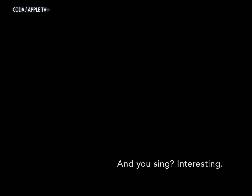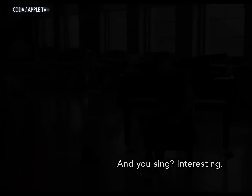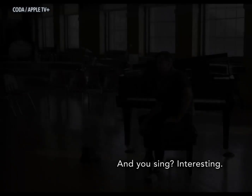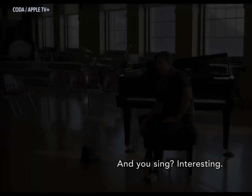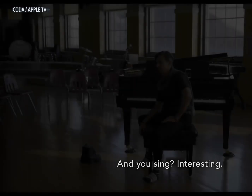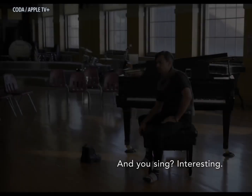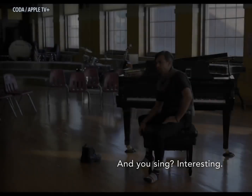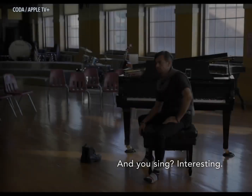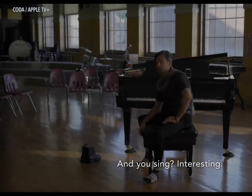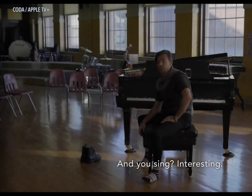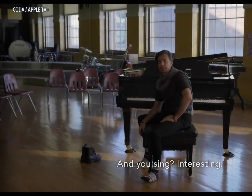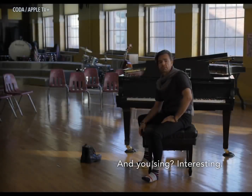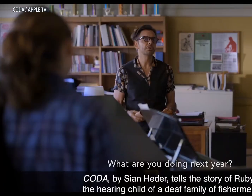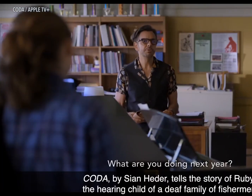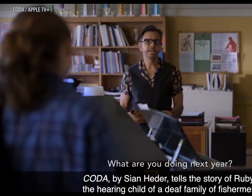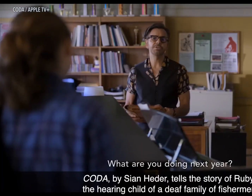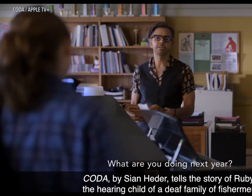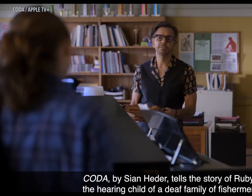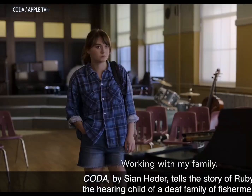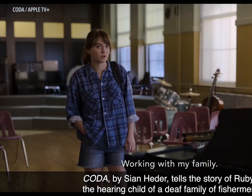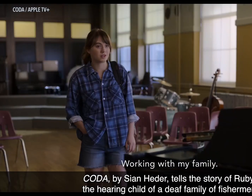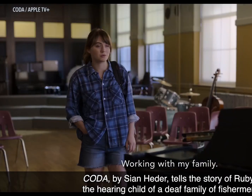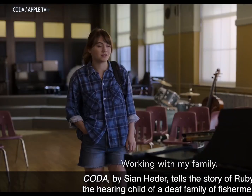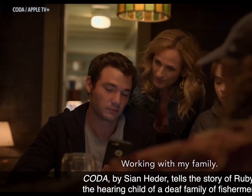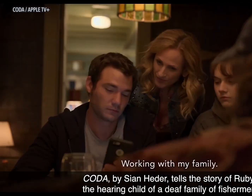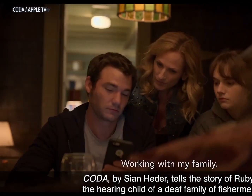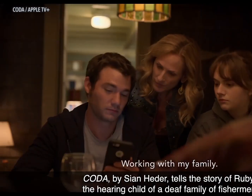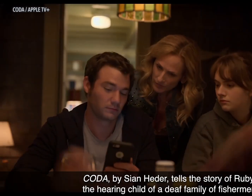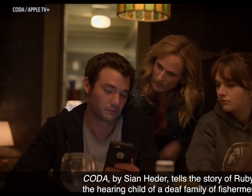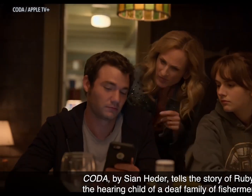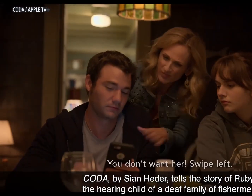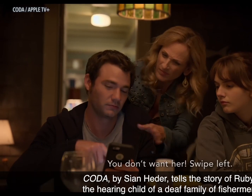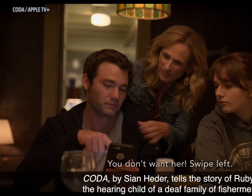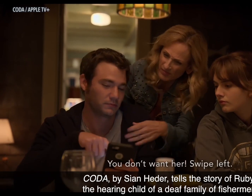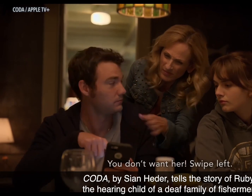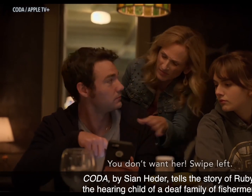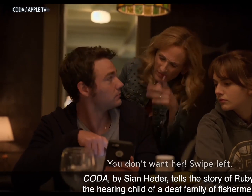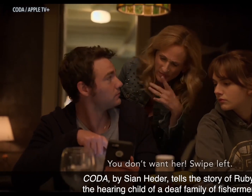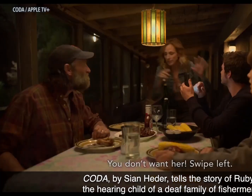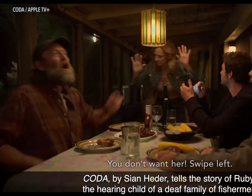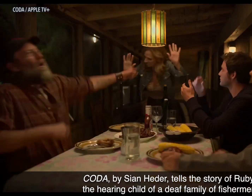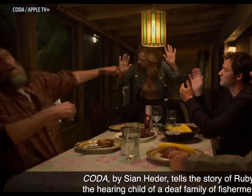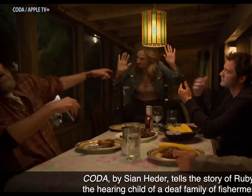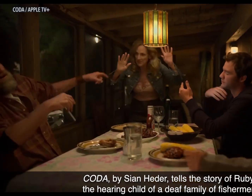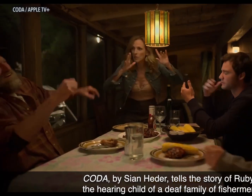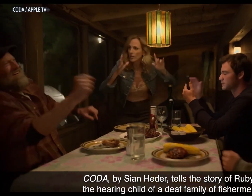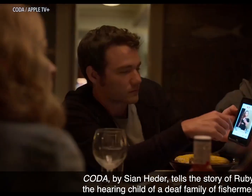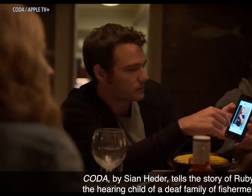sing. Interesting. CODA by Sean Hayter tells the story of Ruby, the hearing child of a deaf family of